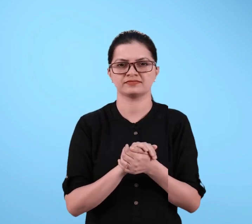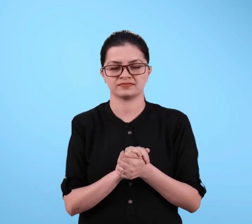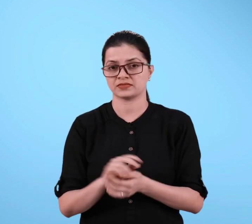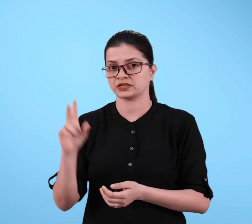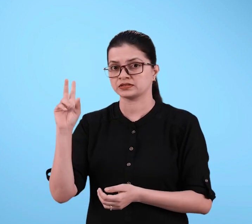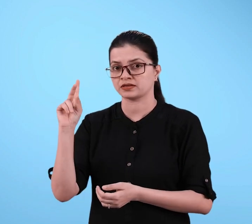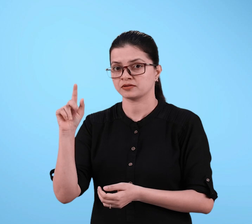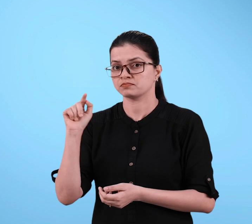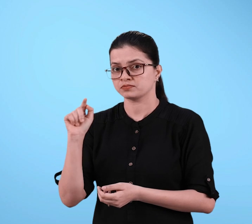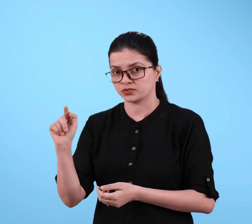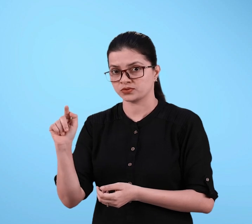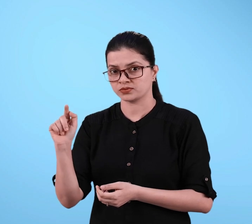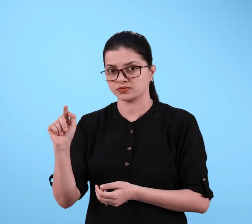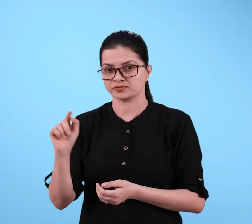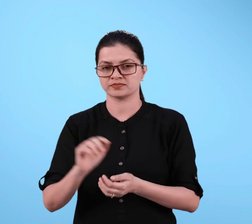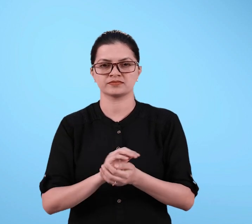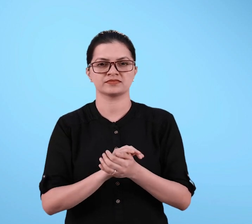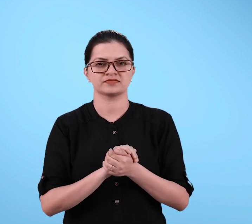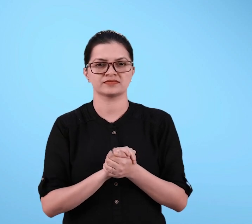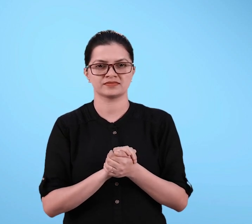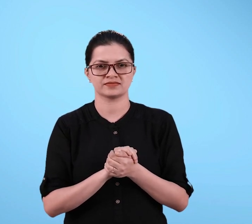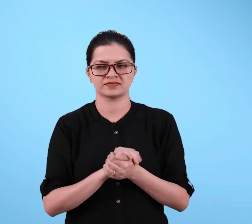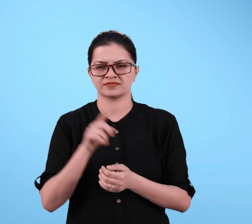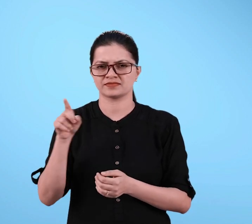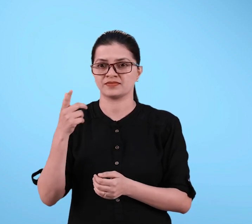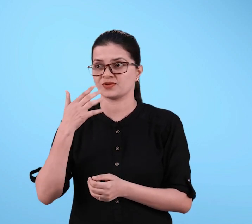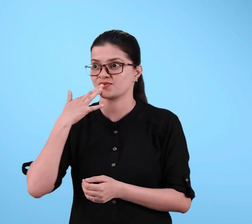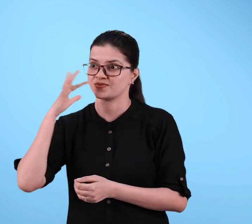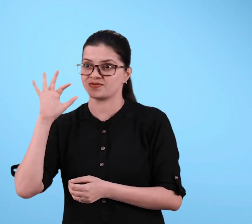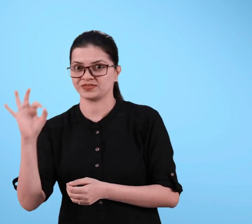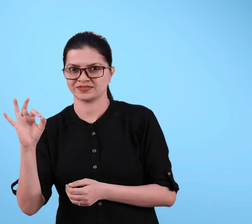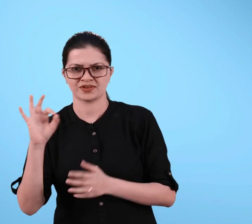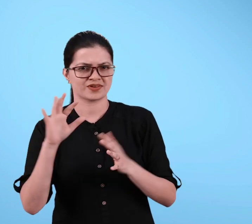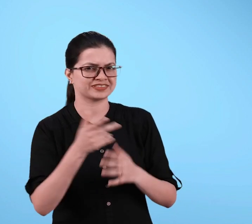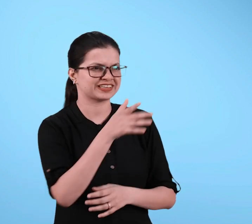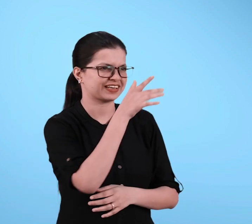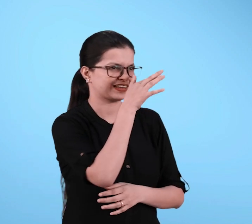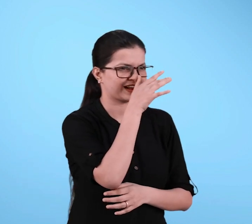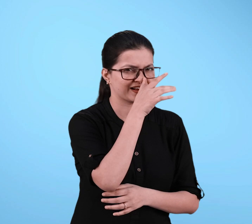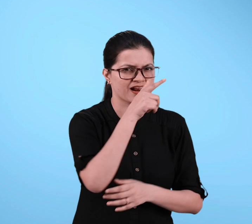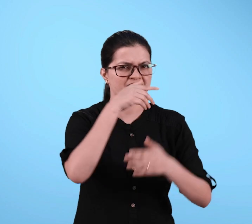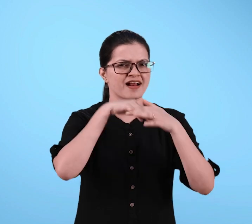State whether 2. the following statements are true State or false. whether the following A. statements are true or